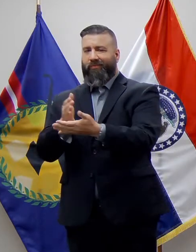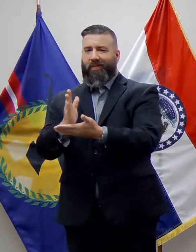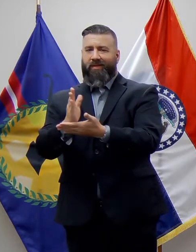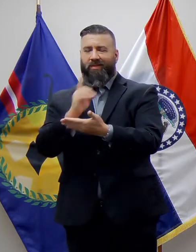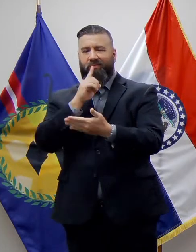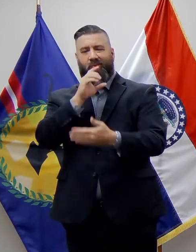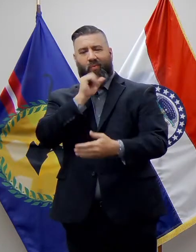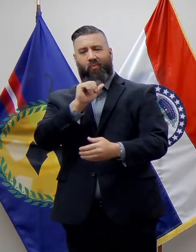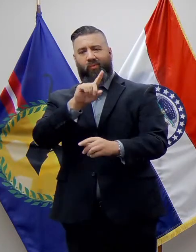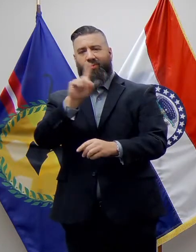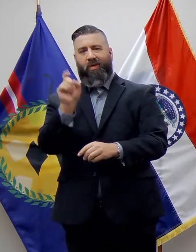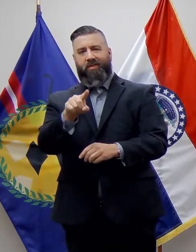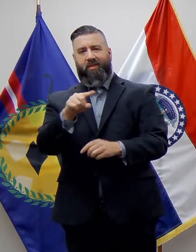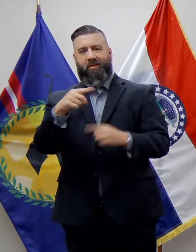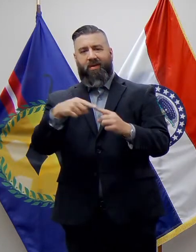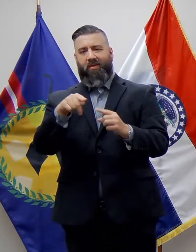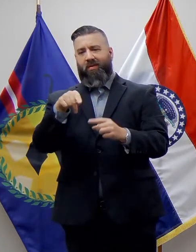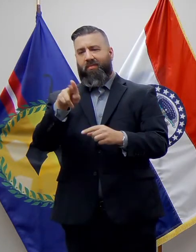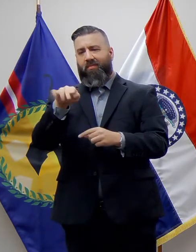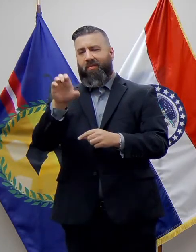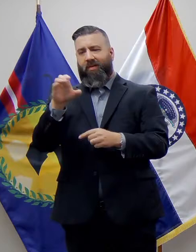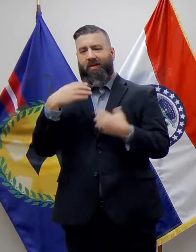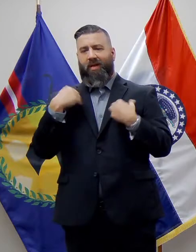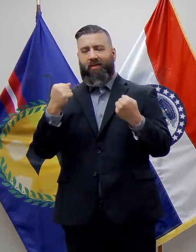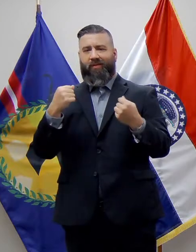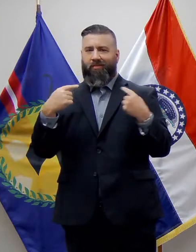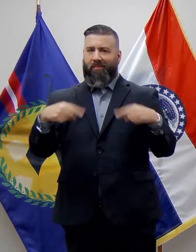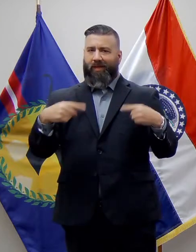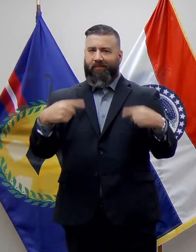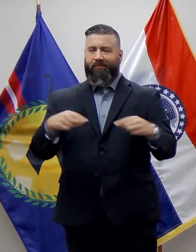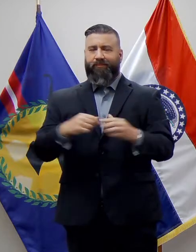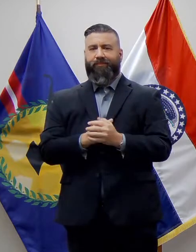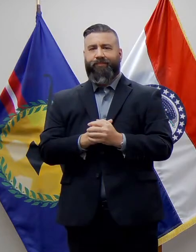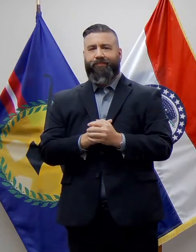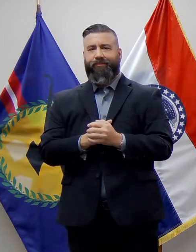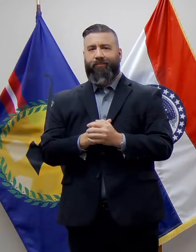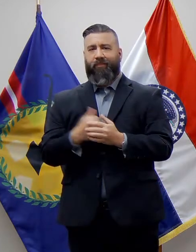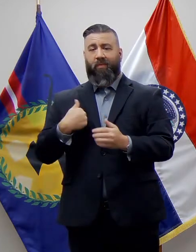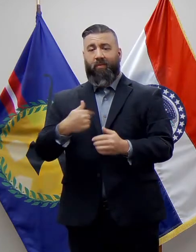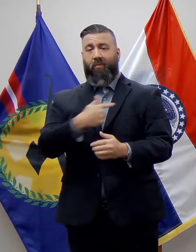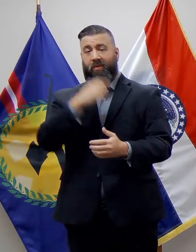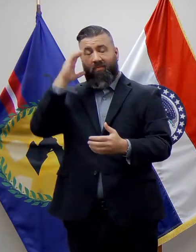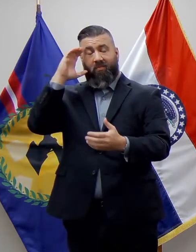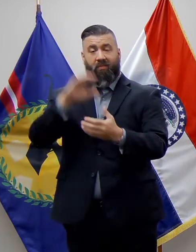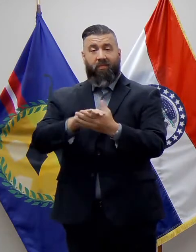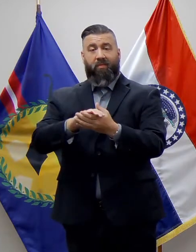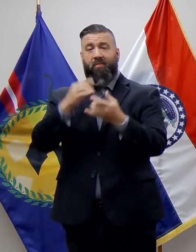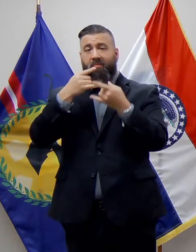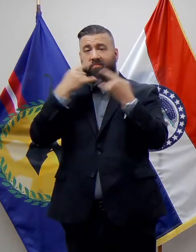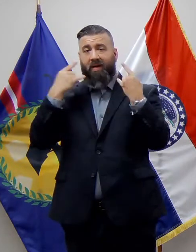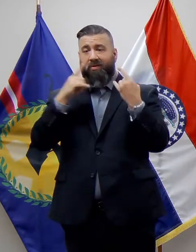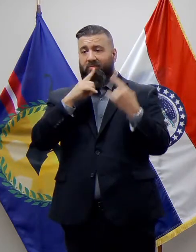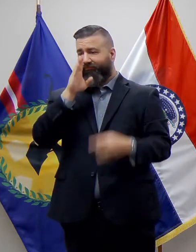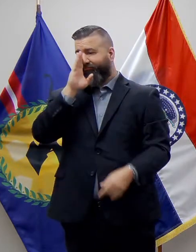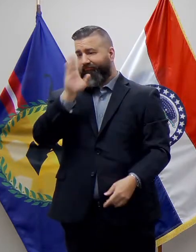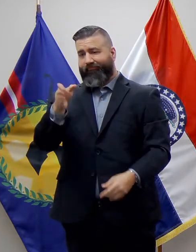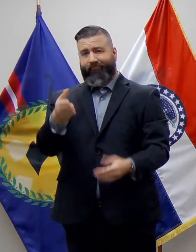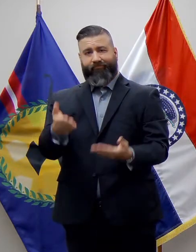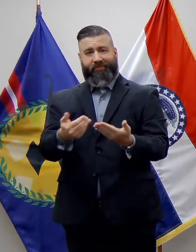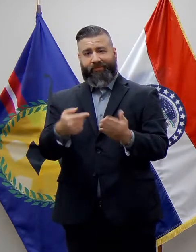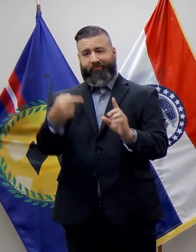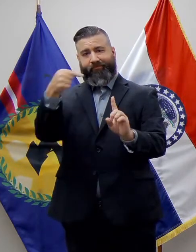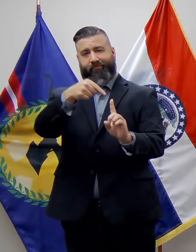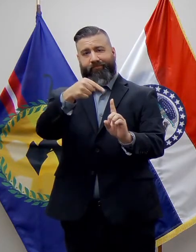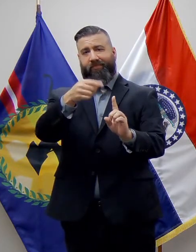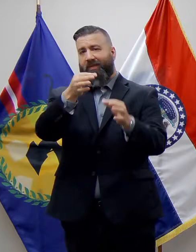question of public health debate. We believe that masks are relatively straightforward,